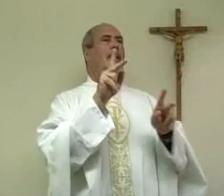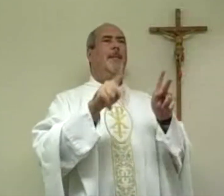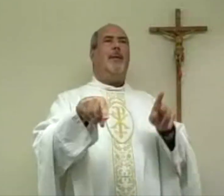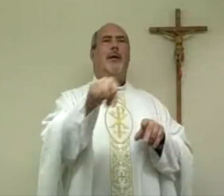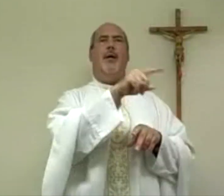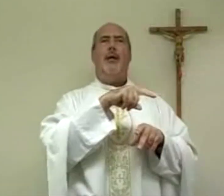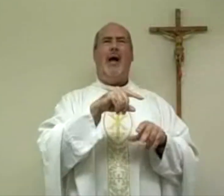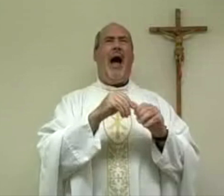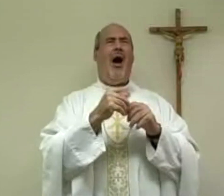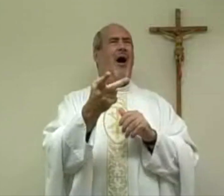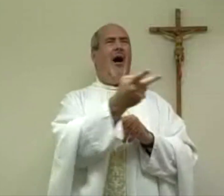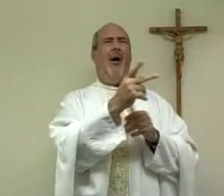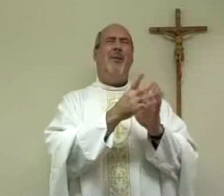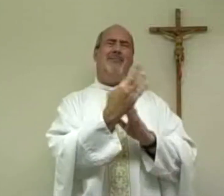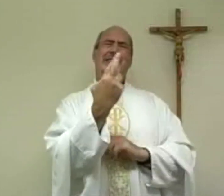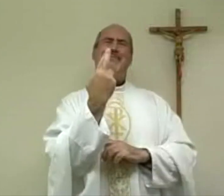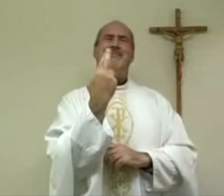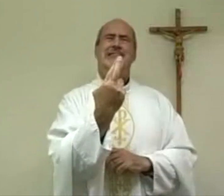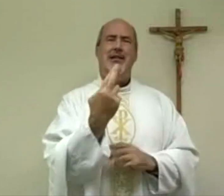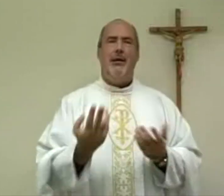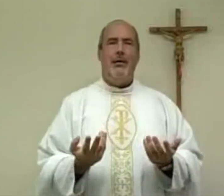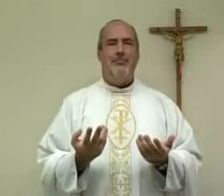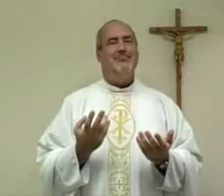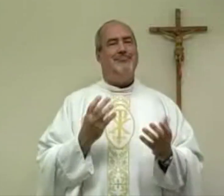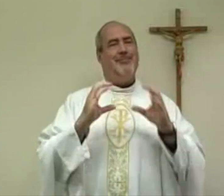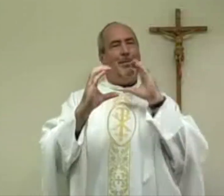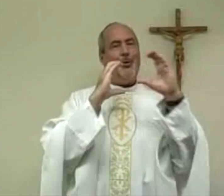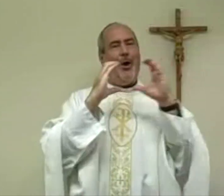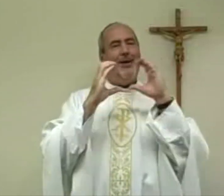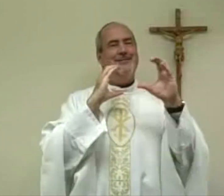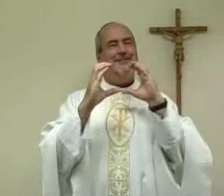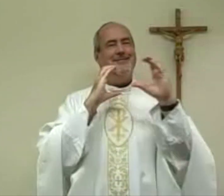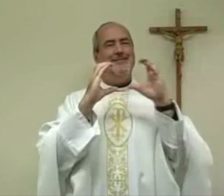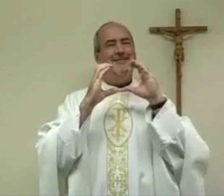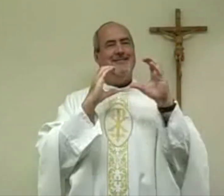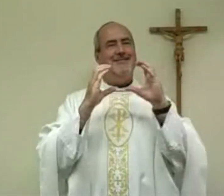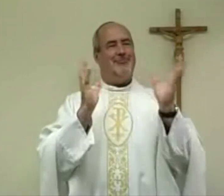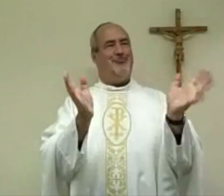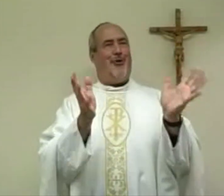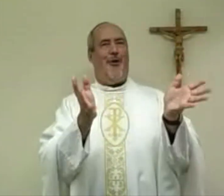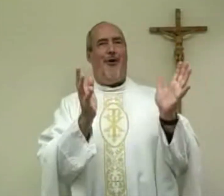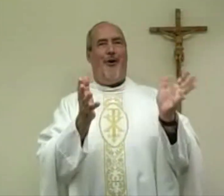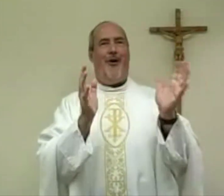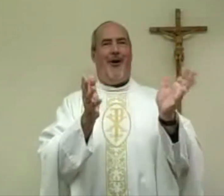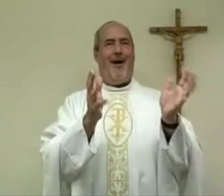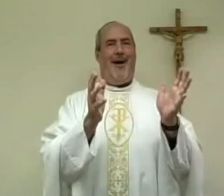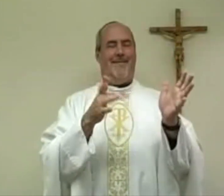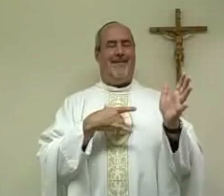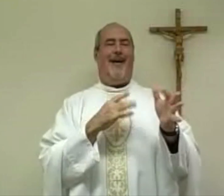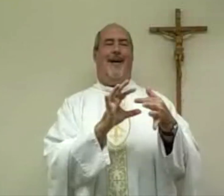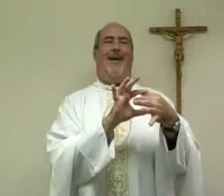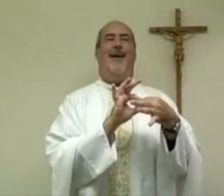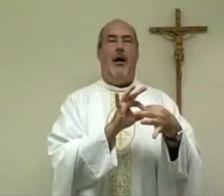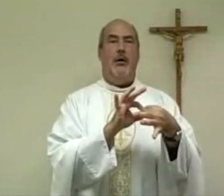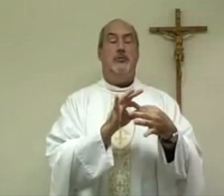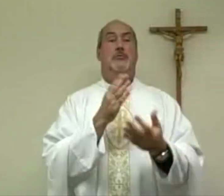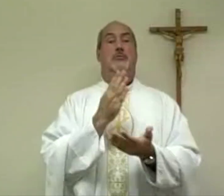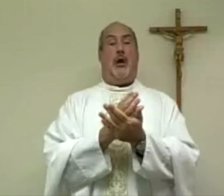with God. Just like if we look around and see people that are best friends, it's because they can communicate with each other. They talk to each